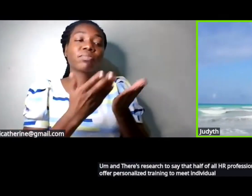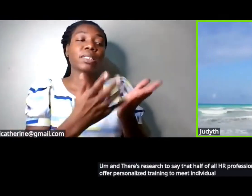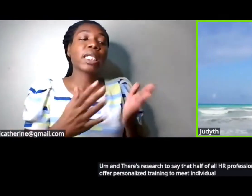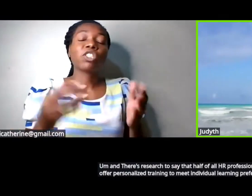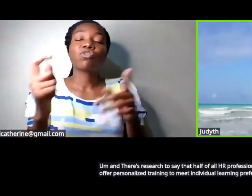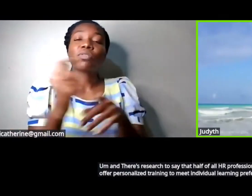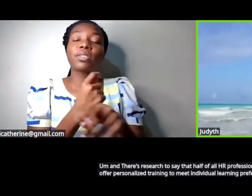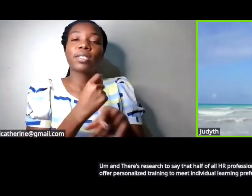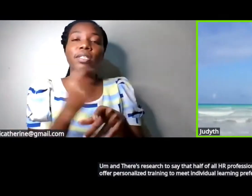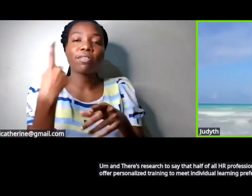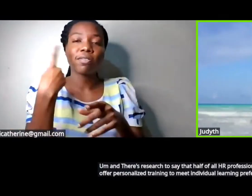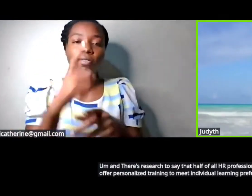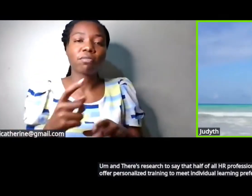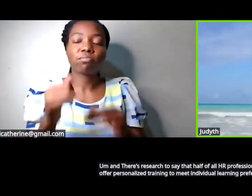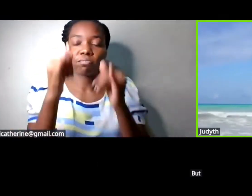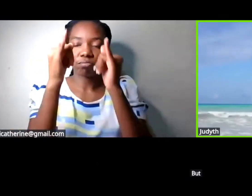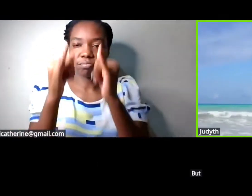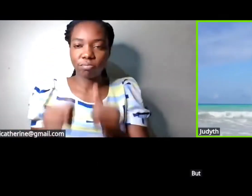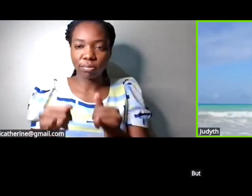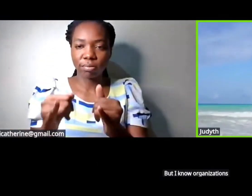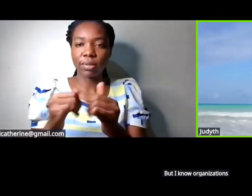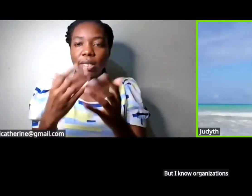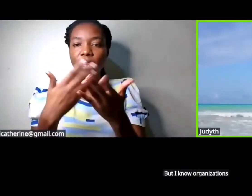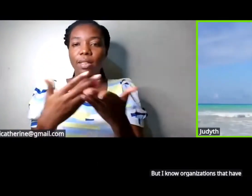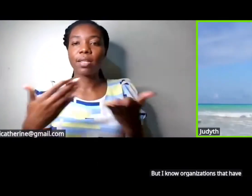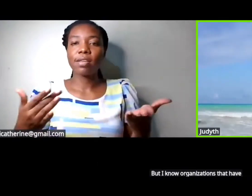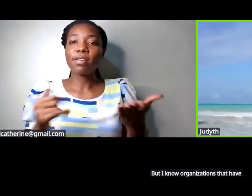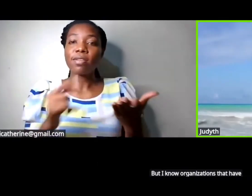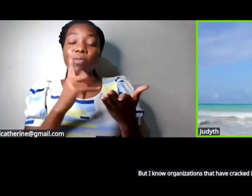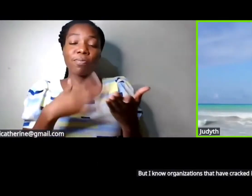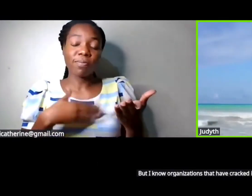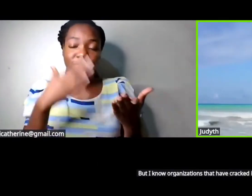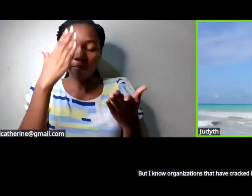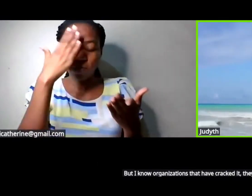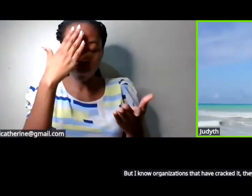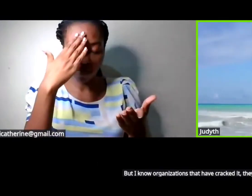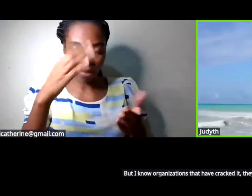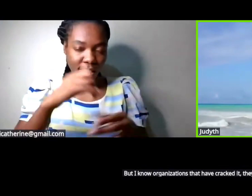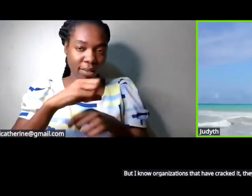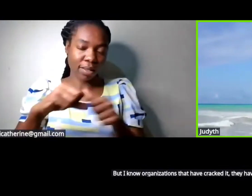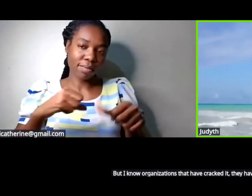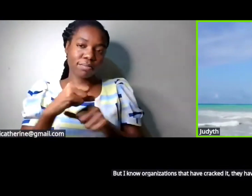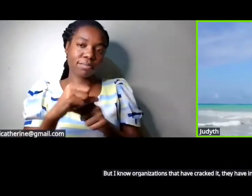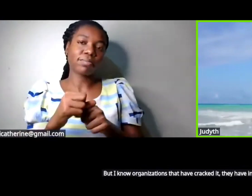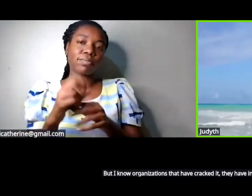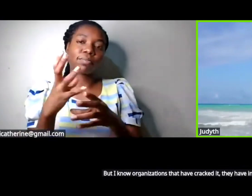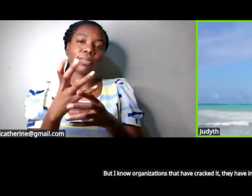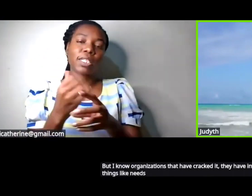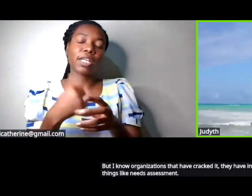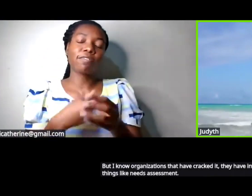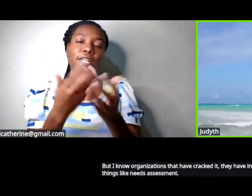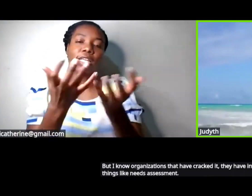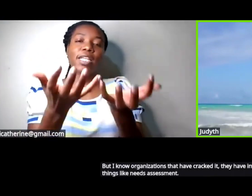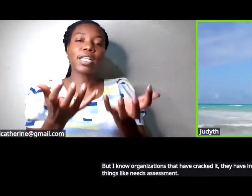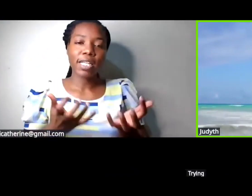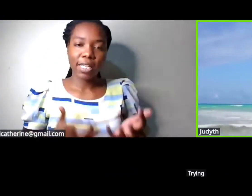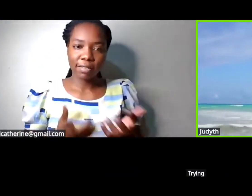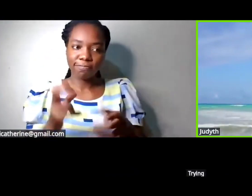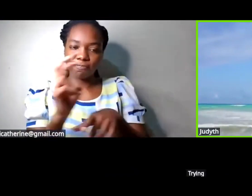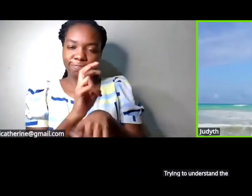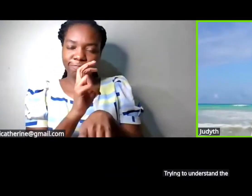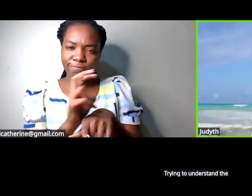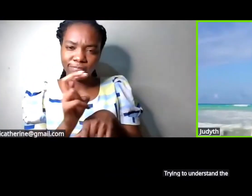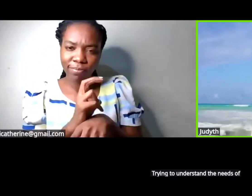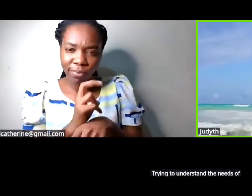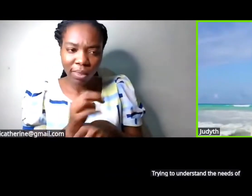preferences. But I know organizations that have cracked it. They have invested time in things like needs assessment, trying to understand the needs of their